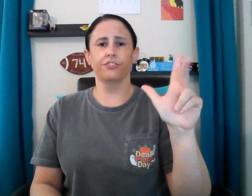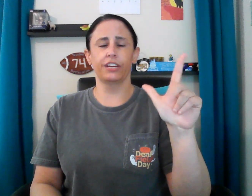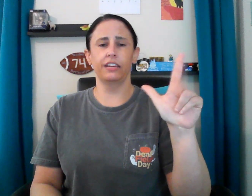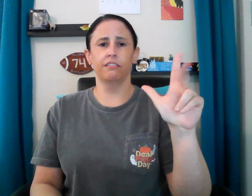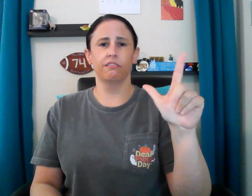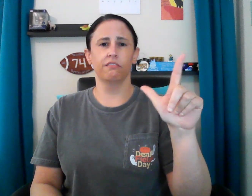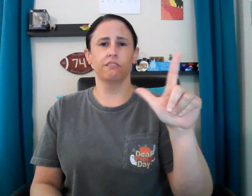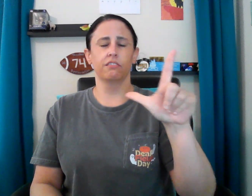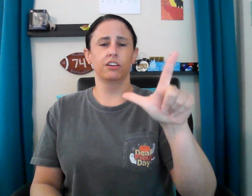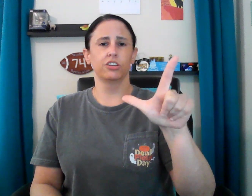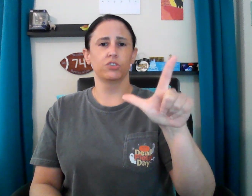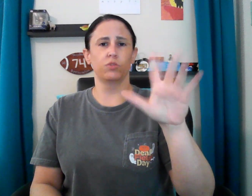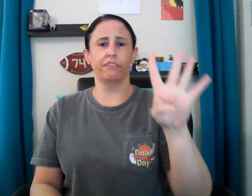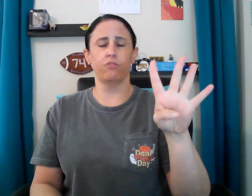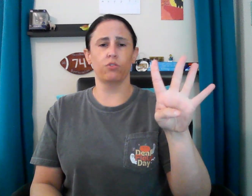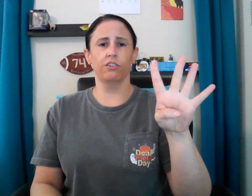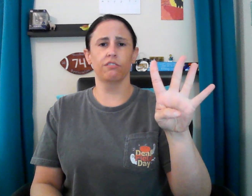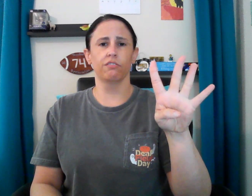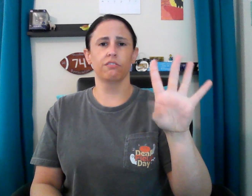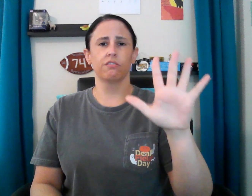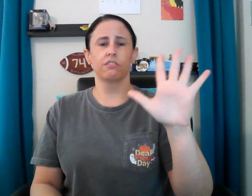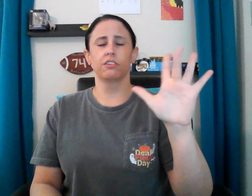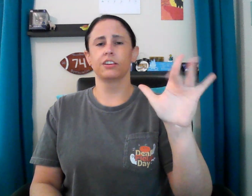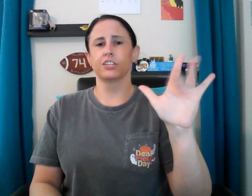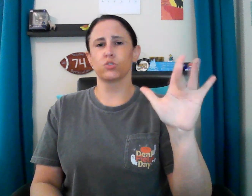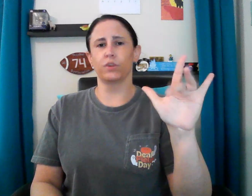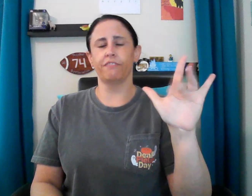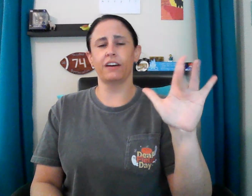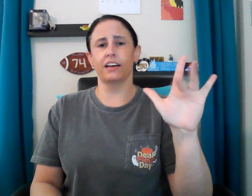23, 24, 25,